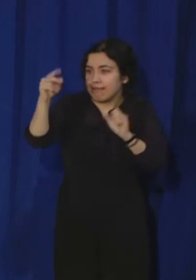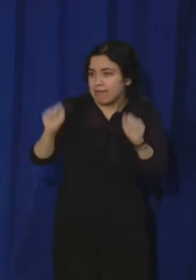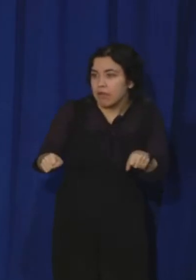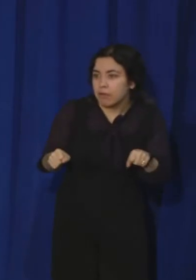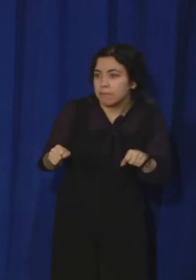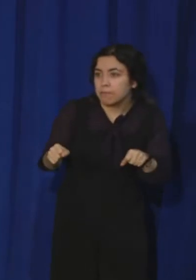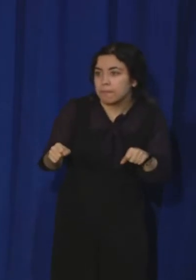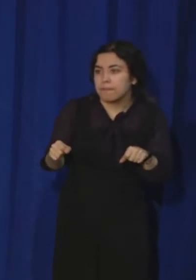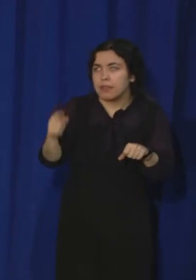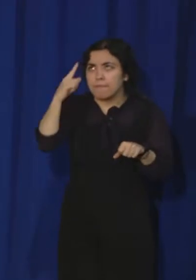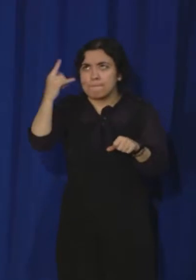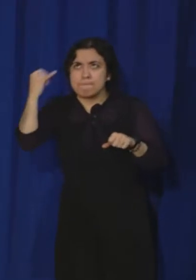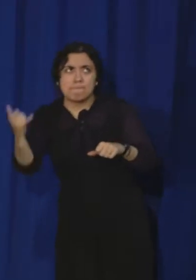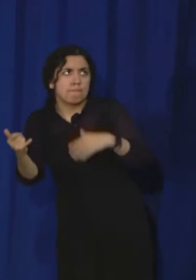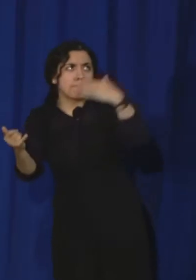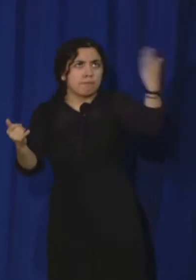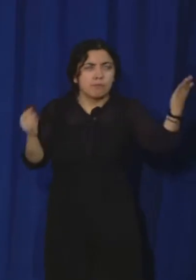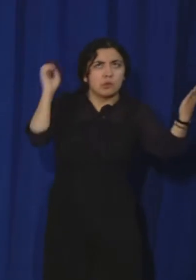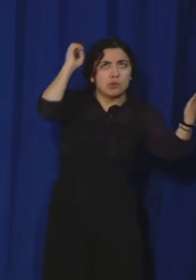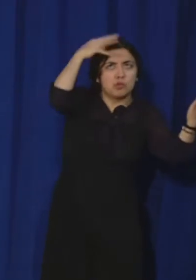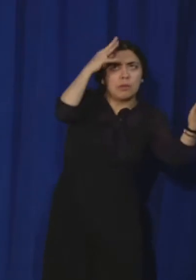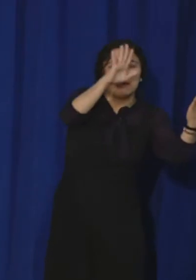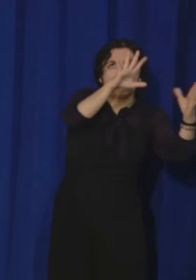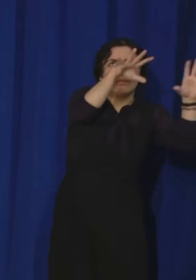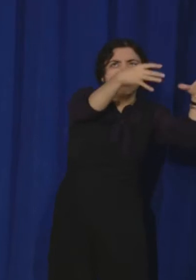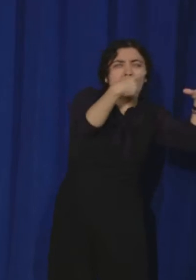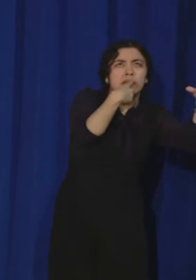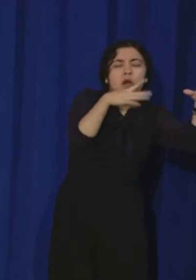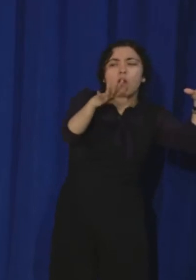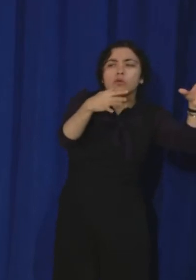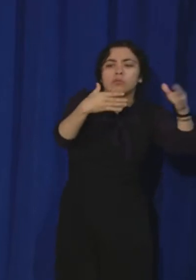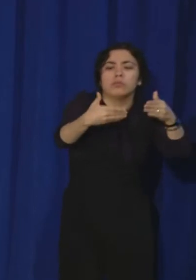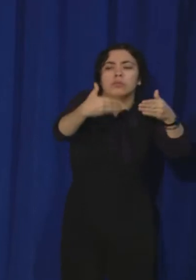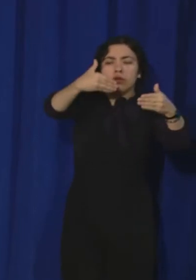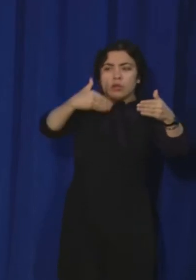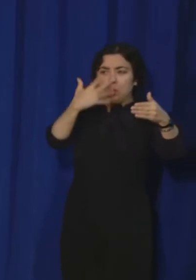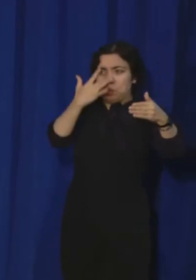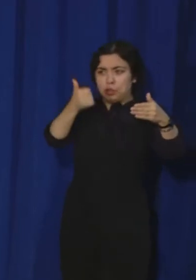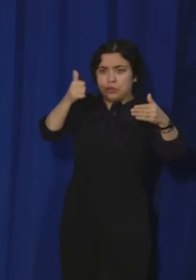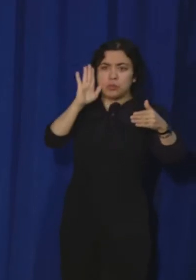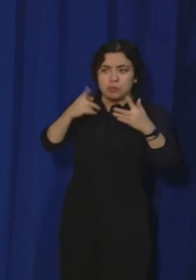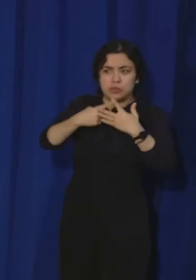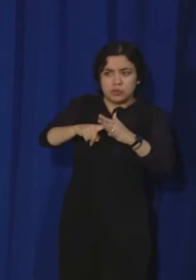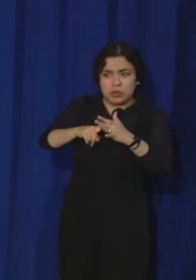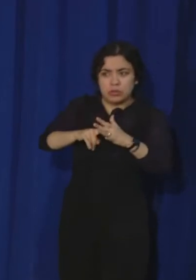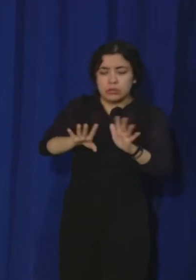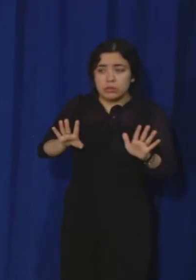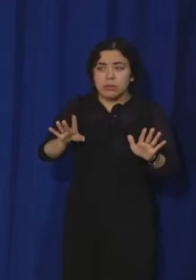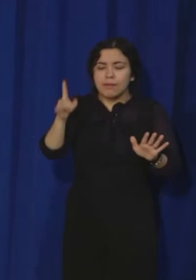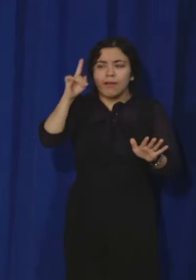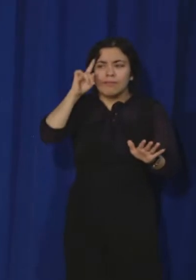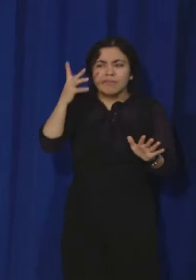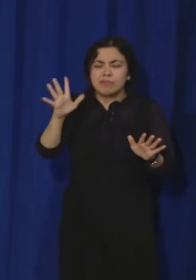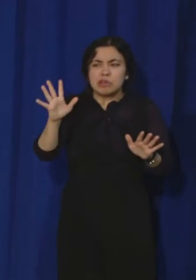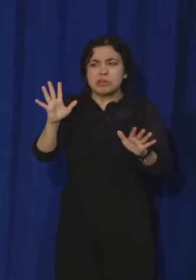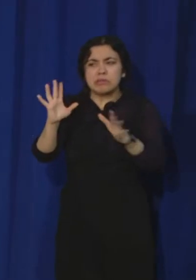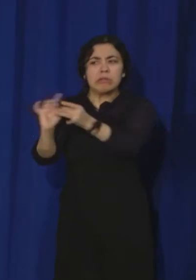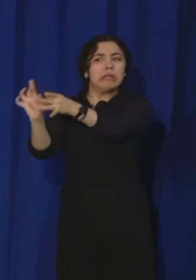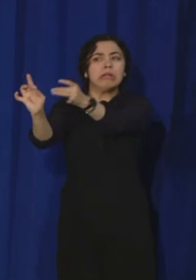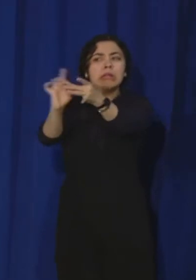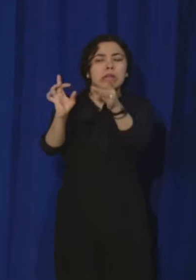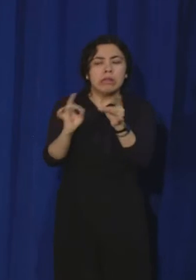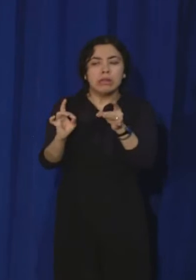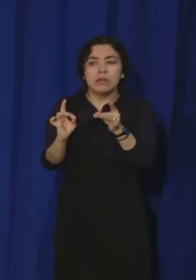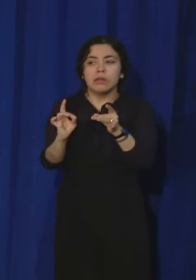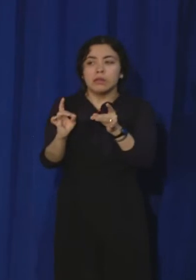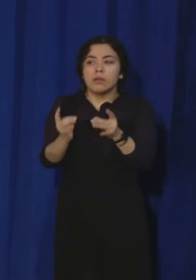is echoing that and saying, okay, maybe we'll start that a little bit earlier. I do think that it's been heard that we would like to have